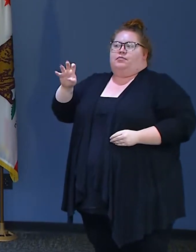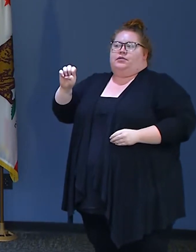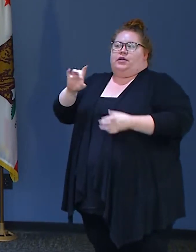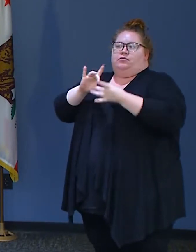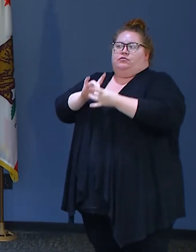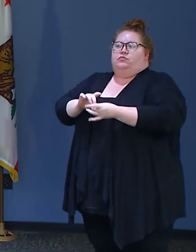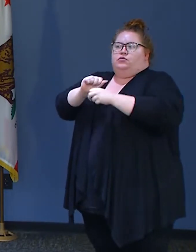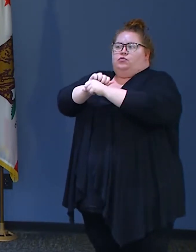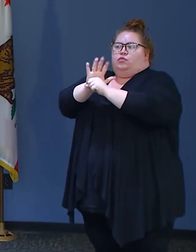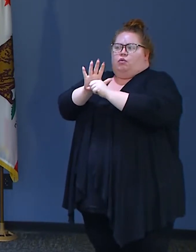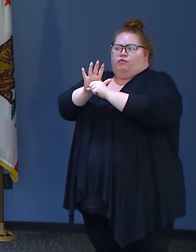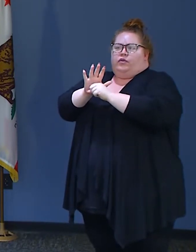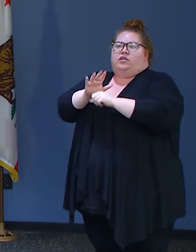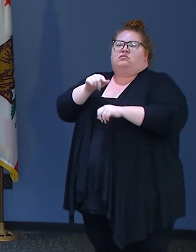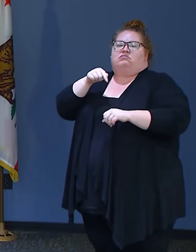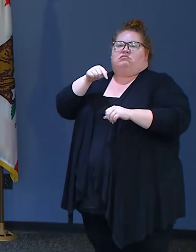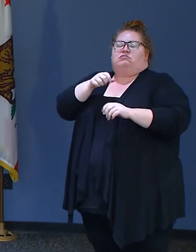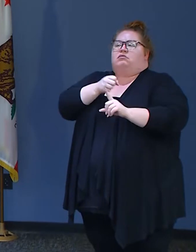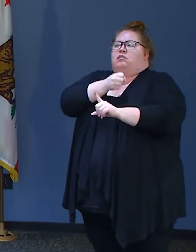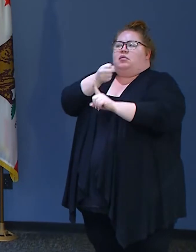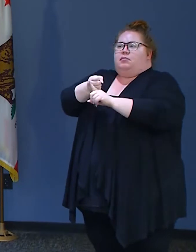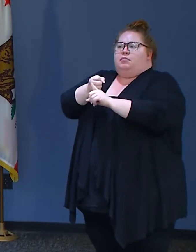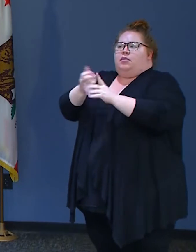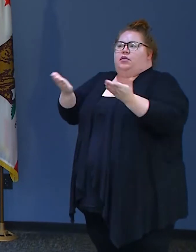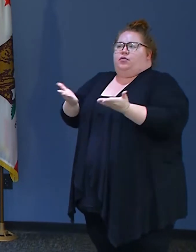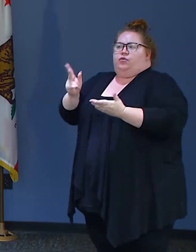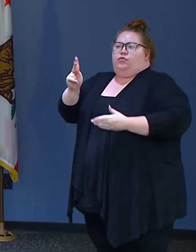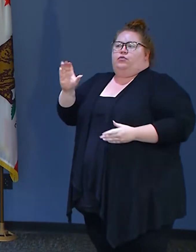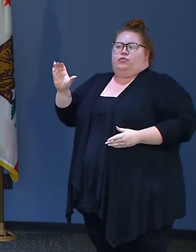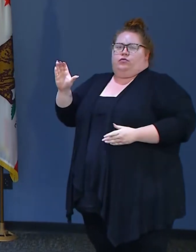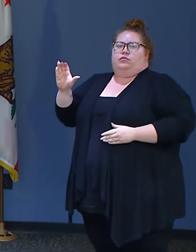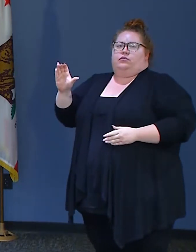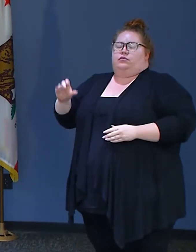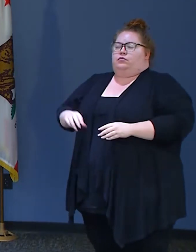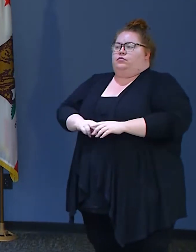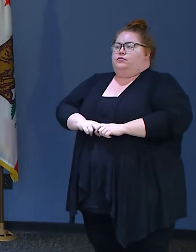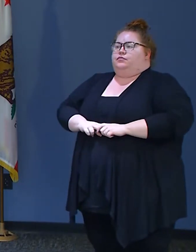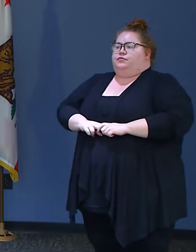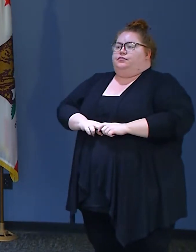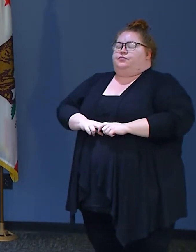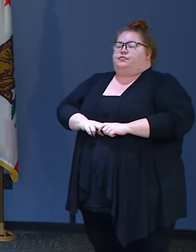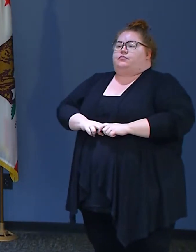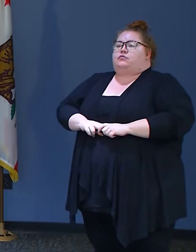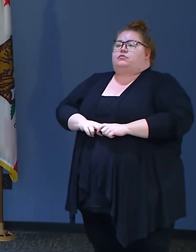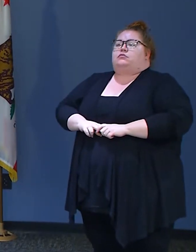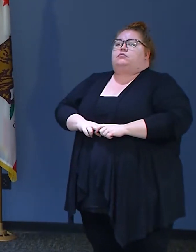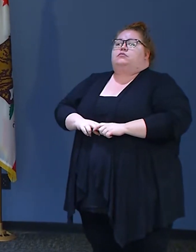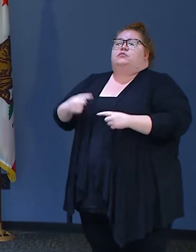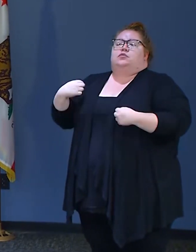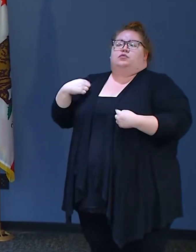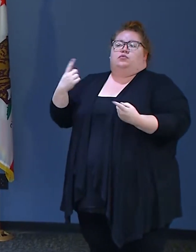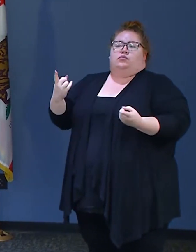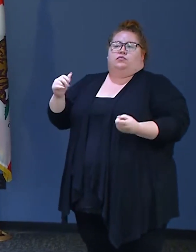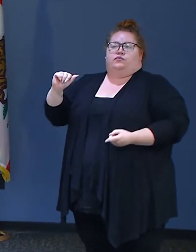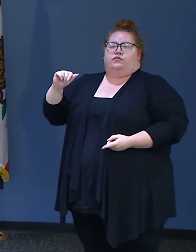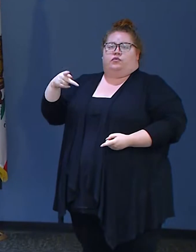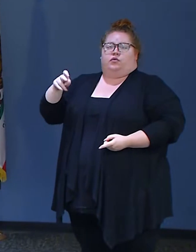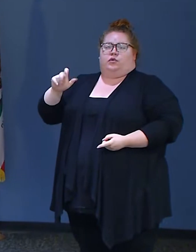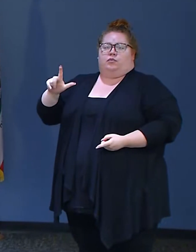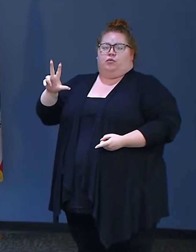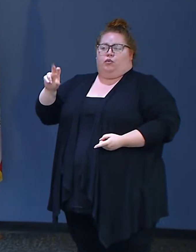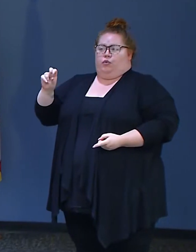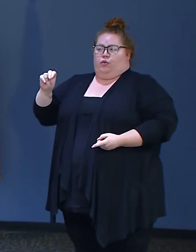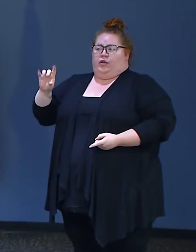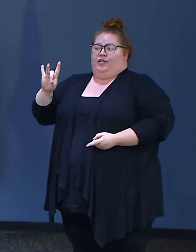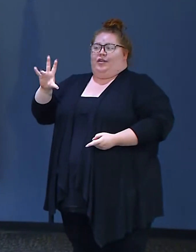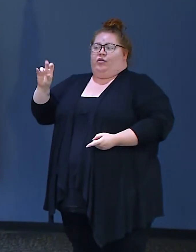the impact it's having on Kern County. In Kern County, as of April the 30th at 8:30